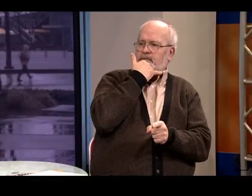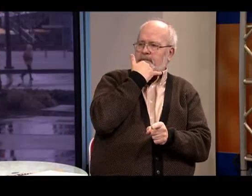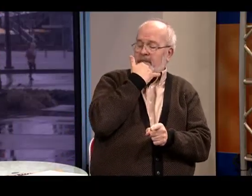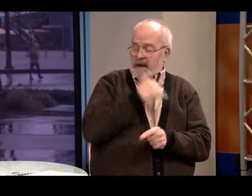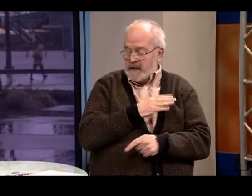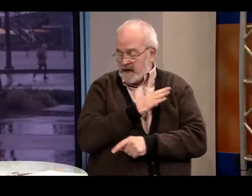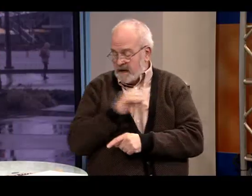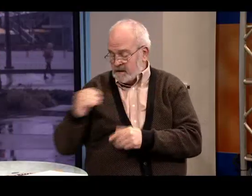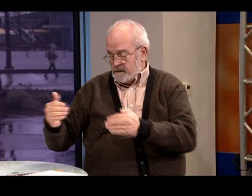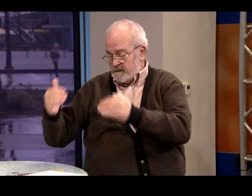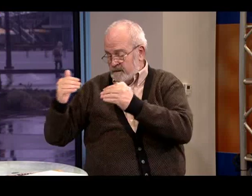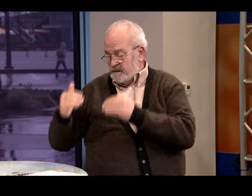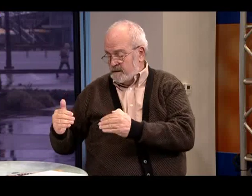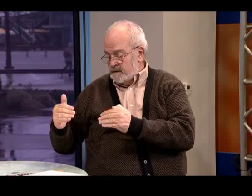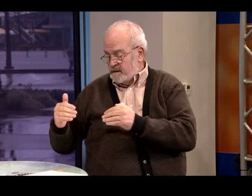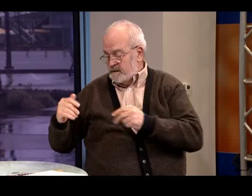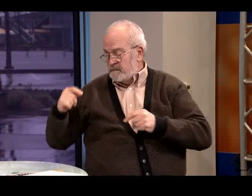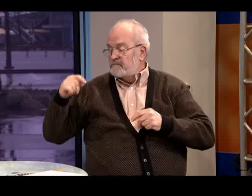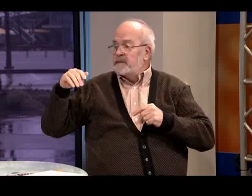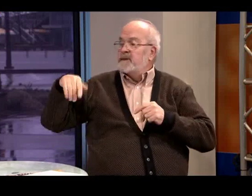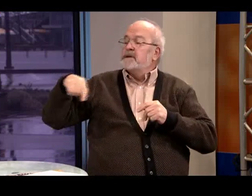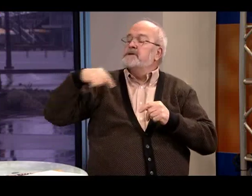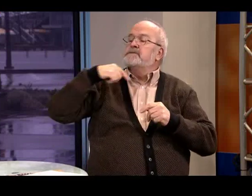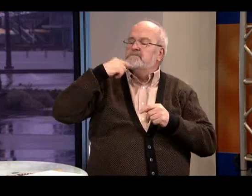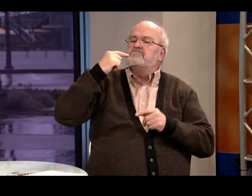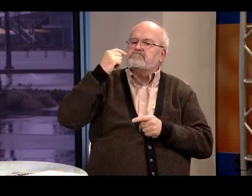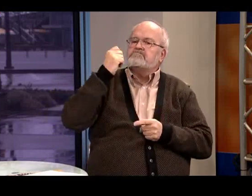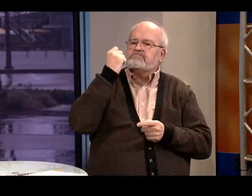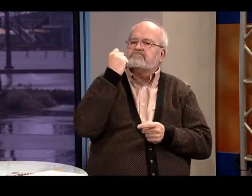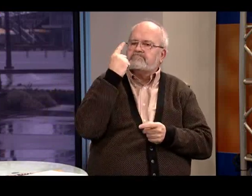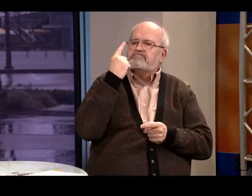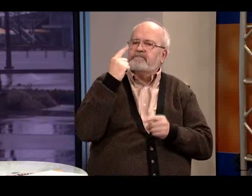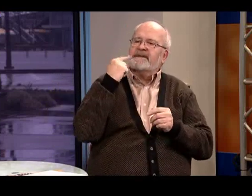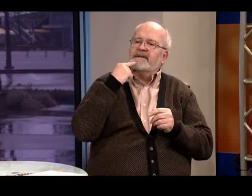wanted them to admit that something wrong had been done.